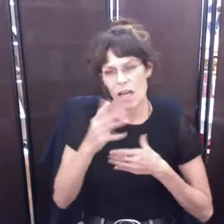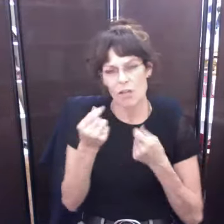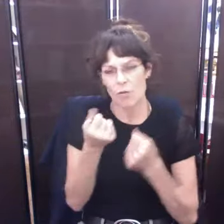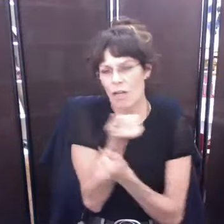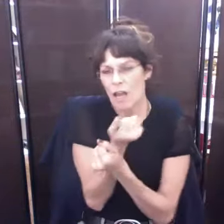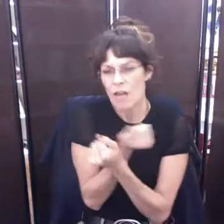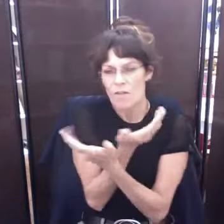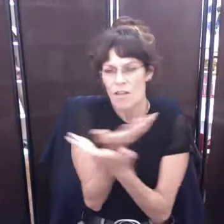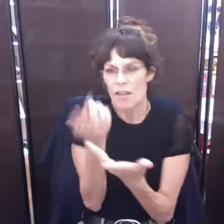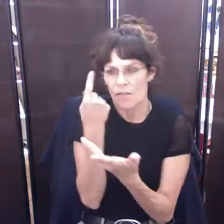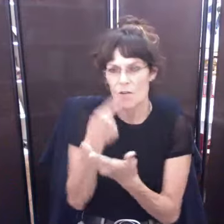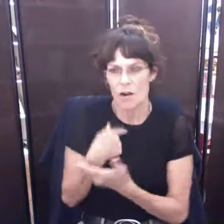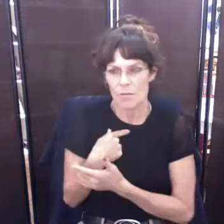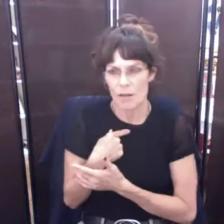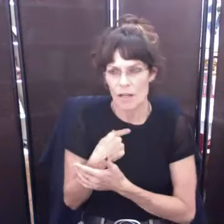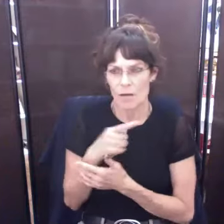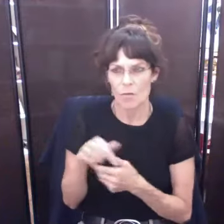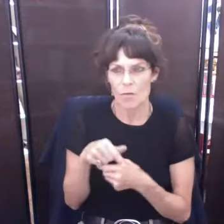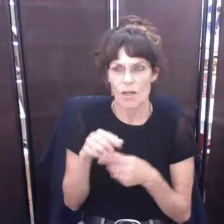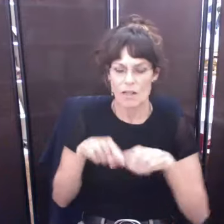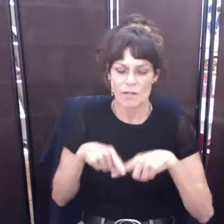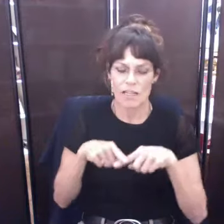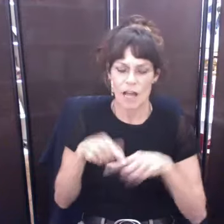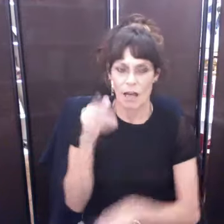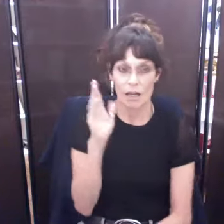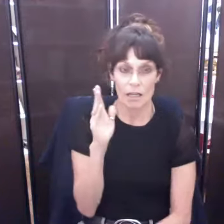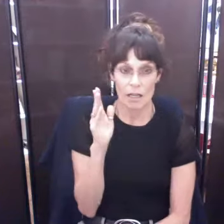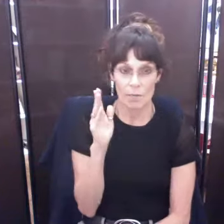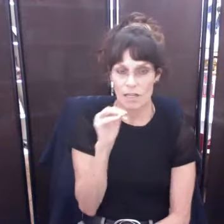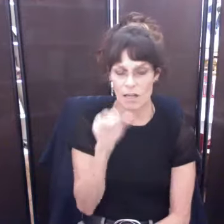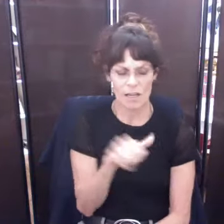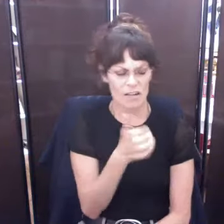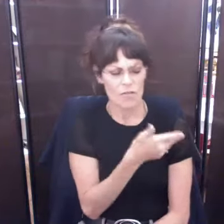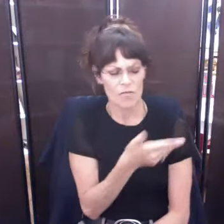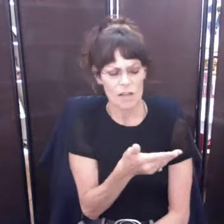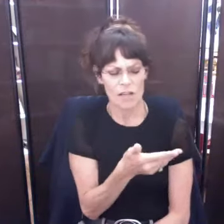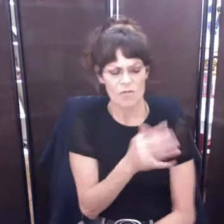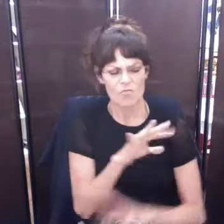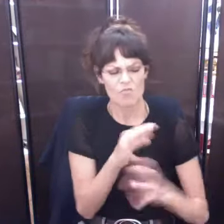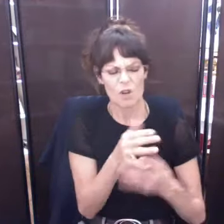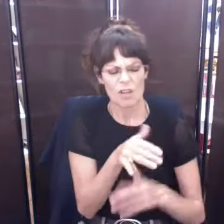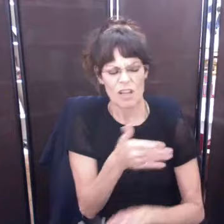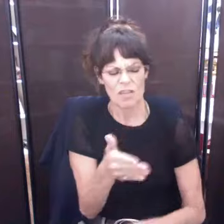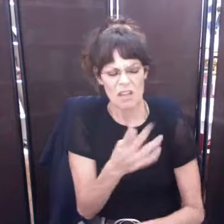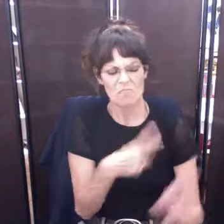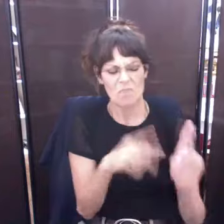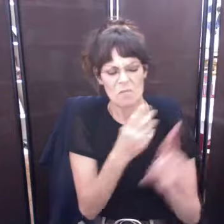me once I put my dependence on him and not other things, worldly things, people things, human things,